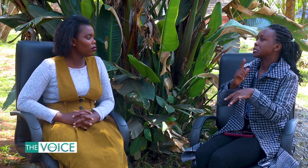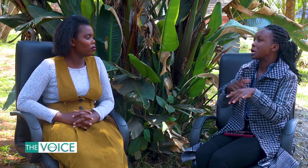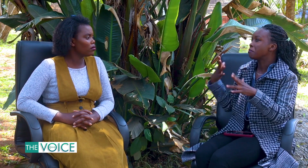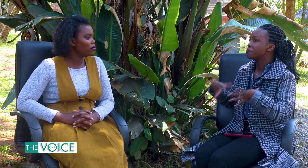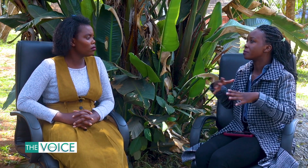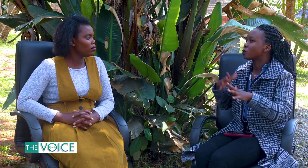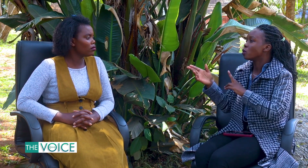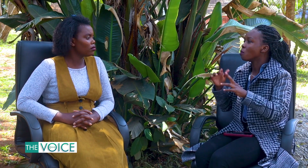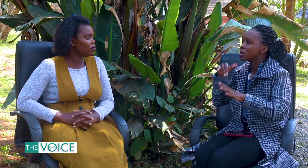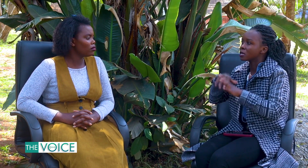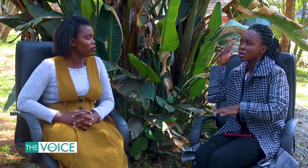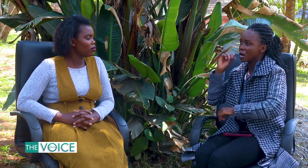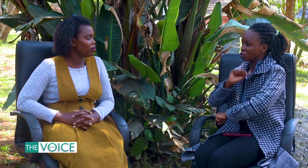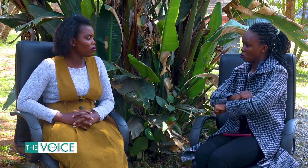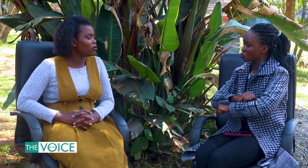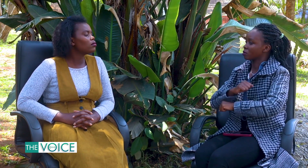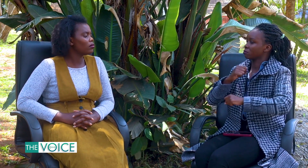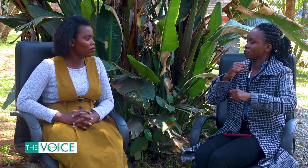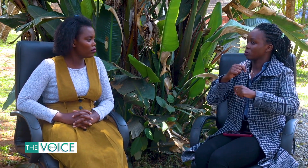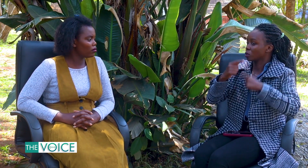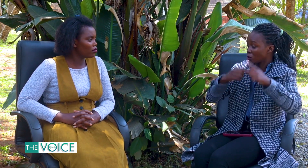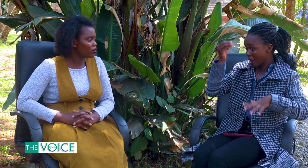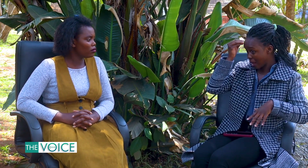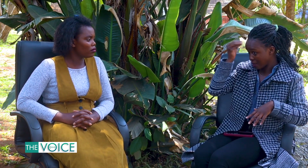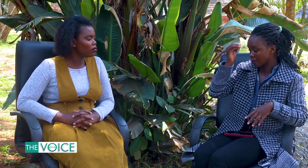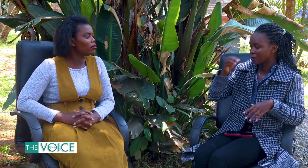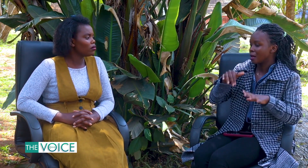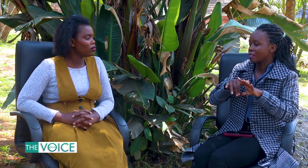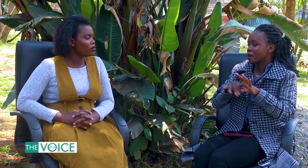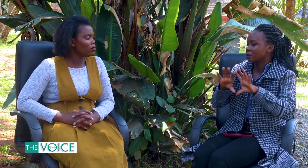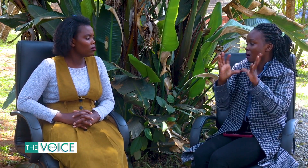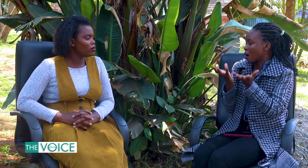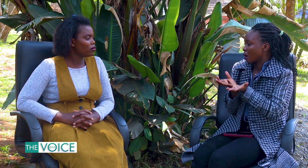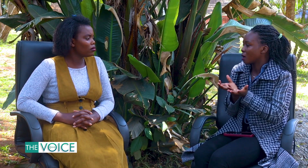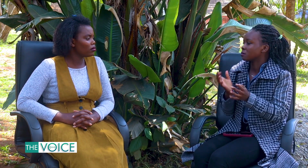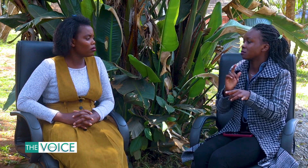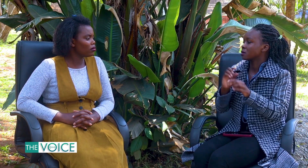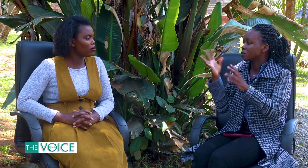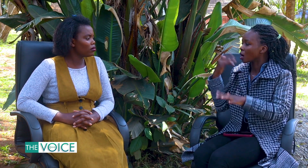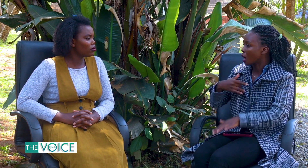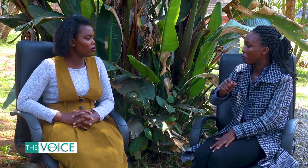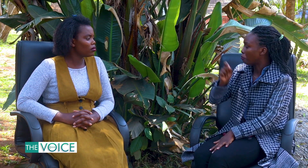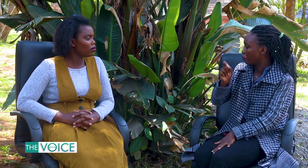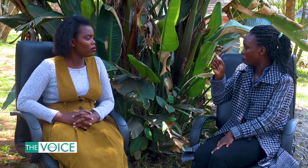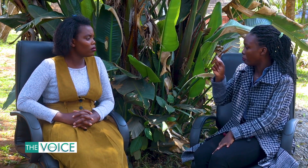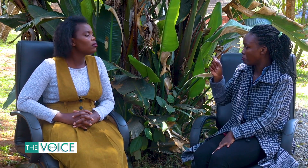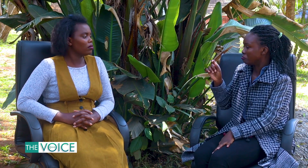have to keep in mind that before, when I'm in a hearing school, as other people are learning, or in the hearing world, there's writing and the teacher is